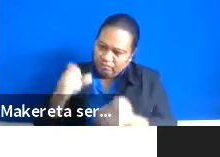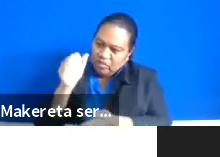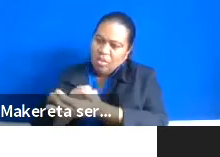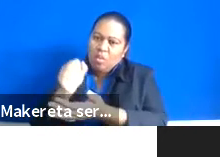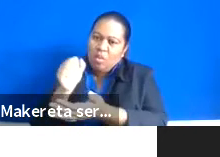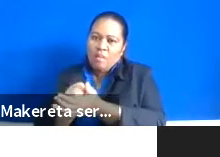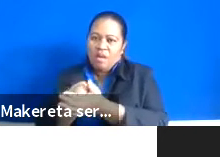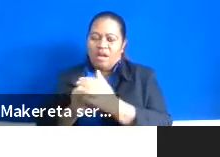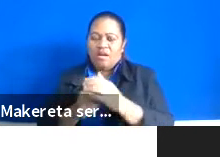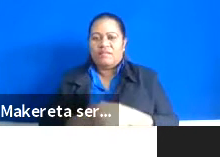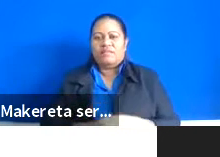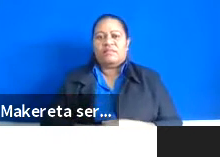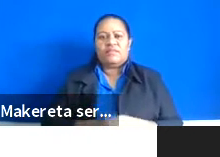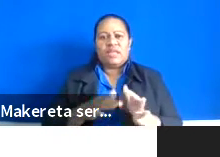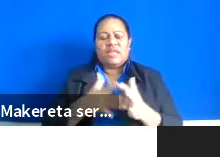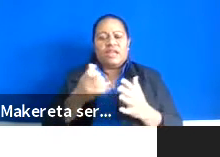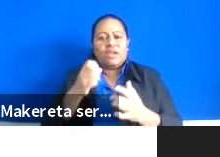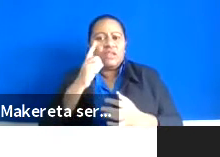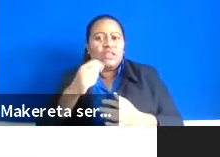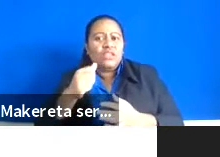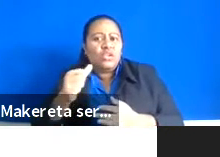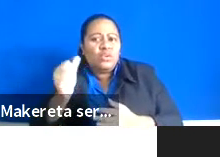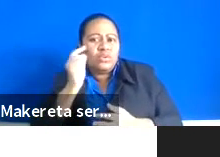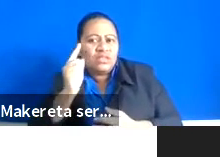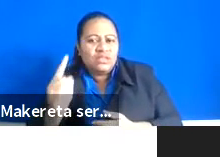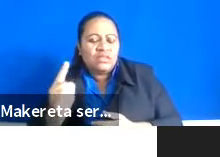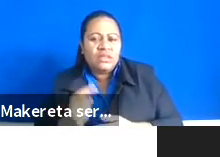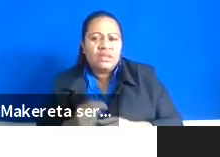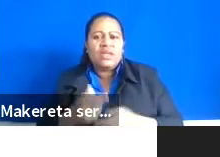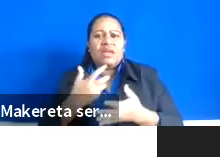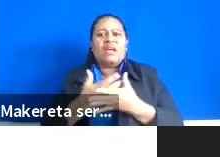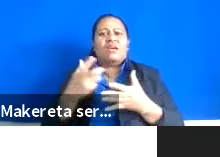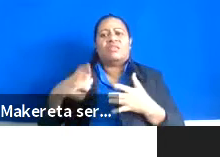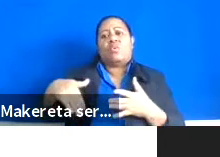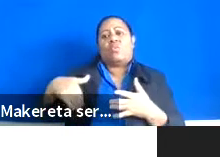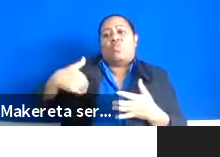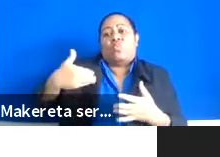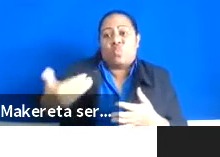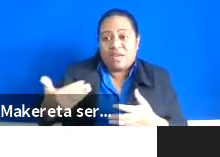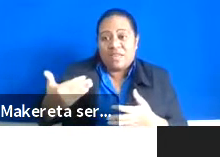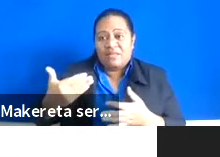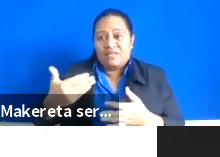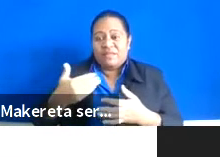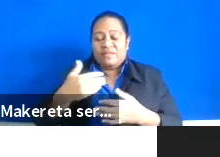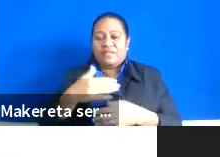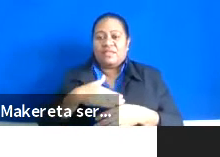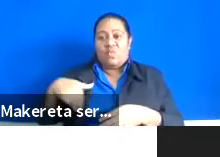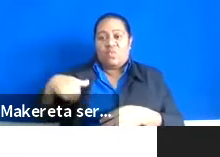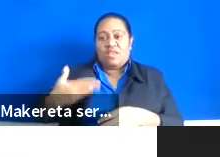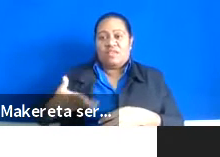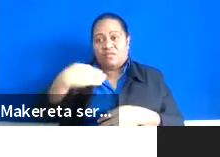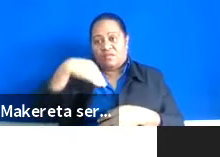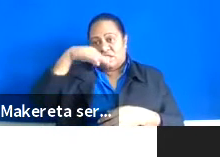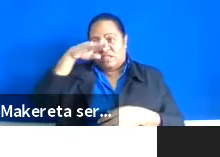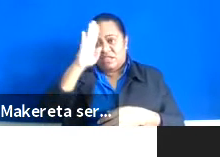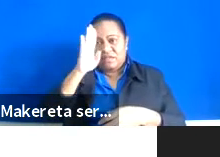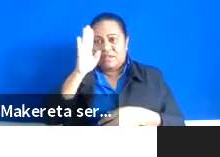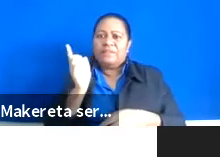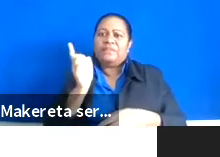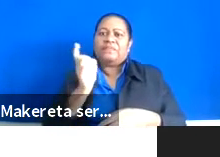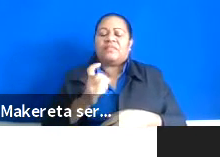mobilized and they got the wives of the chiefs to talk to the chiefs without talking about gender.